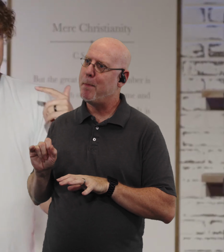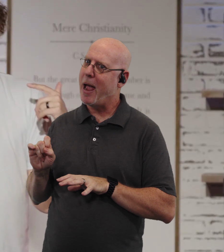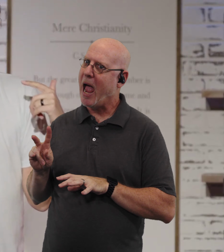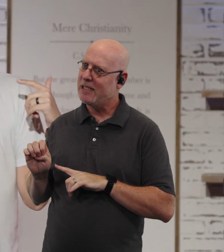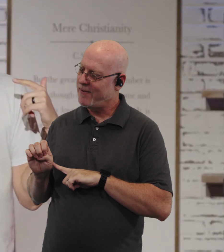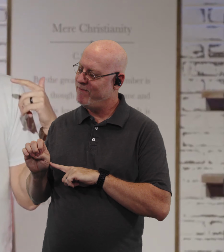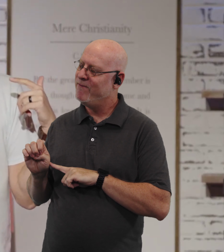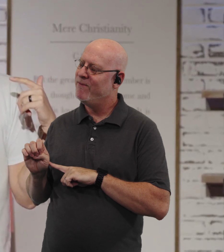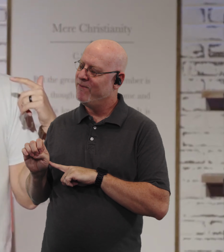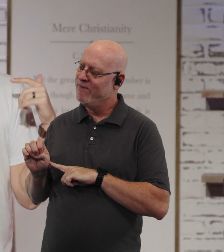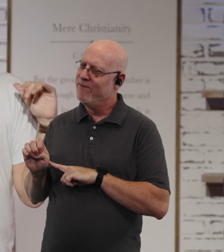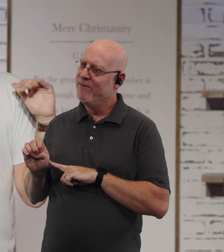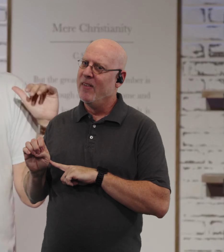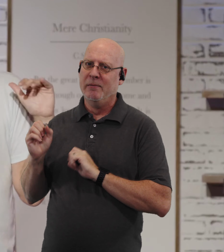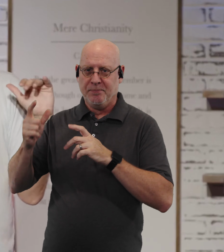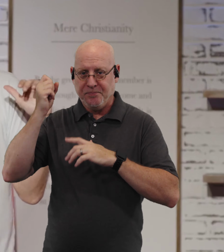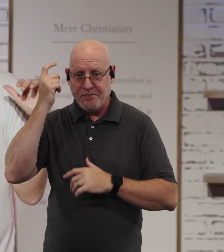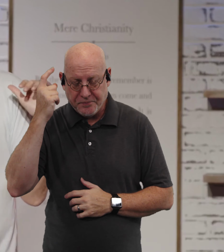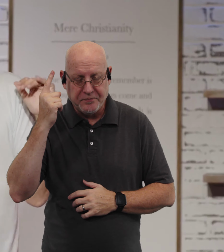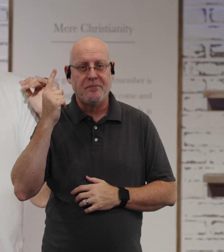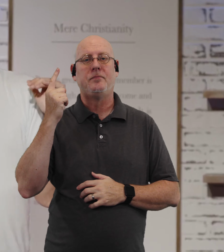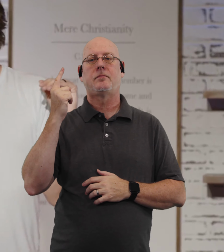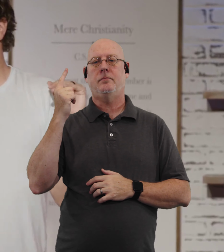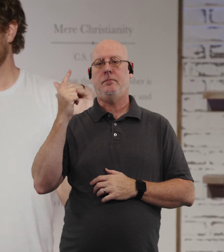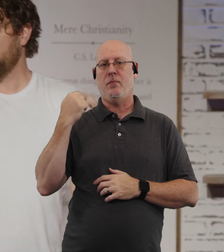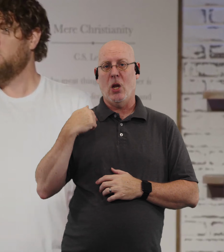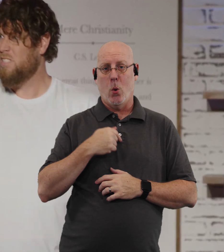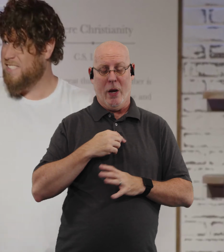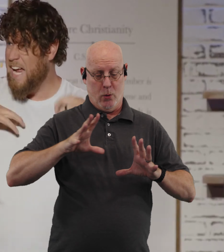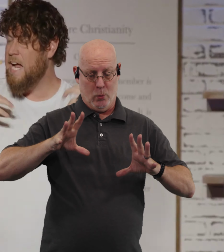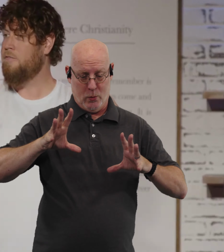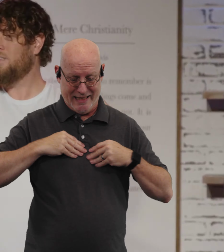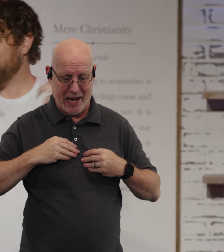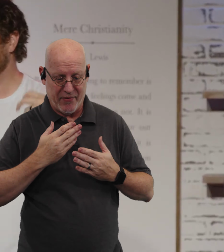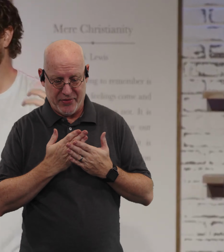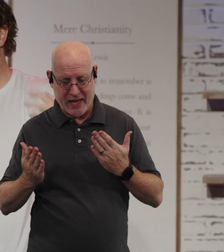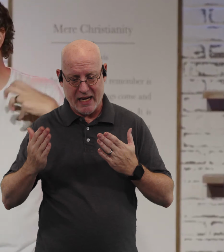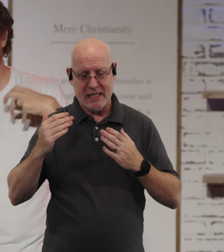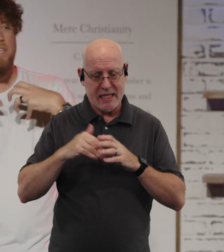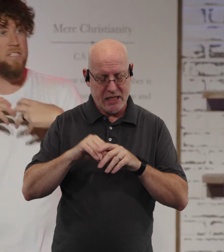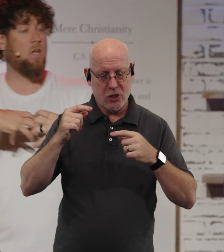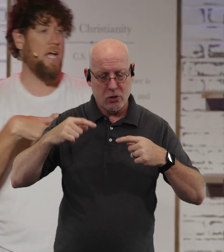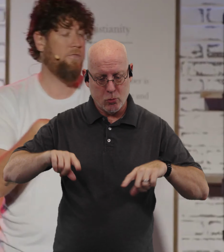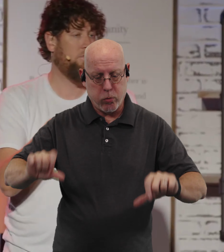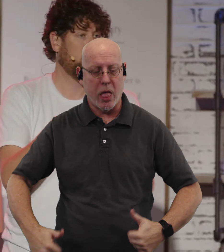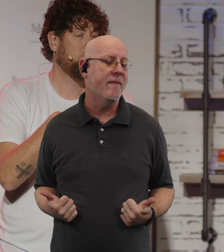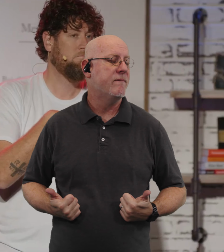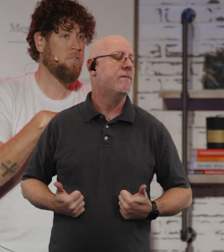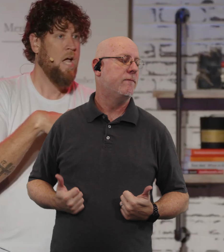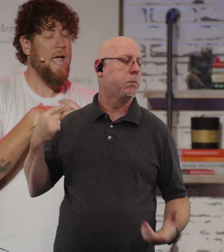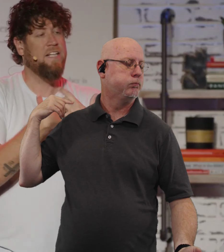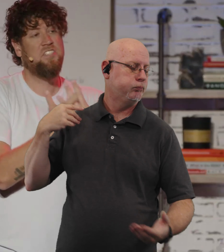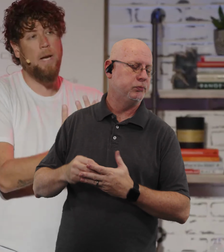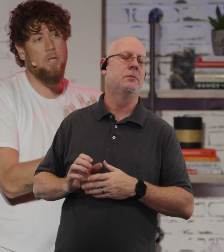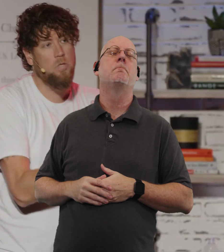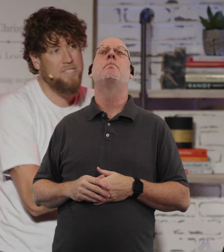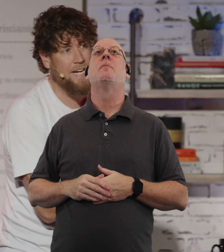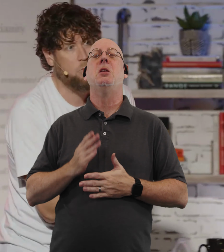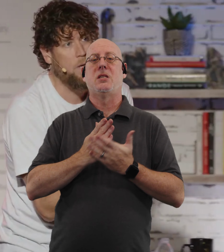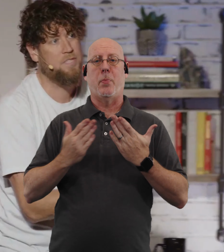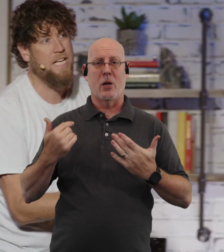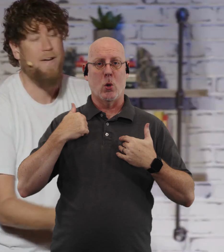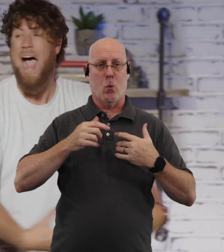passively, we all understand that we receive things in this life. And some of